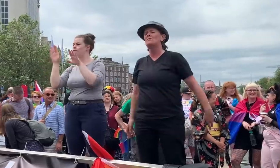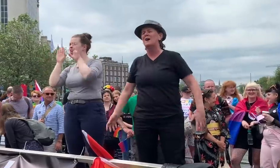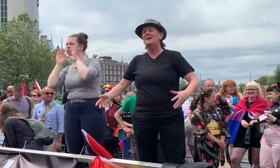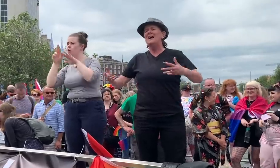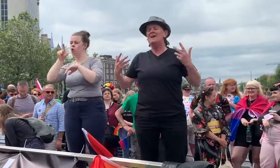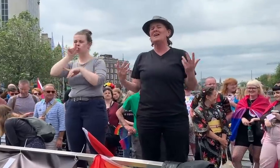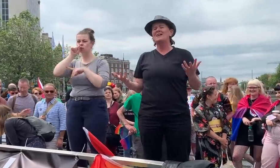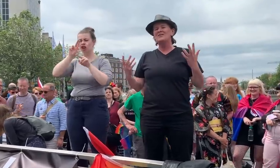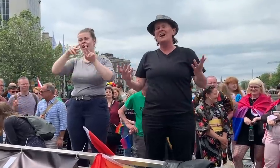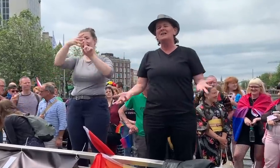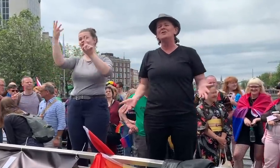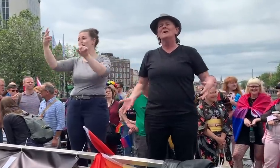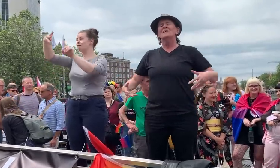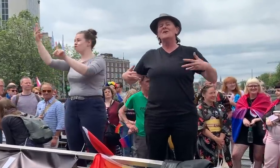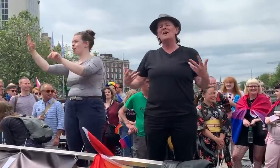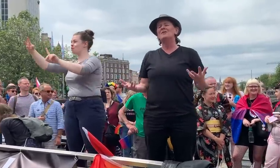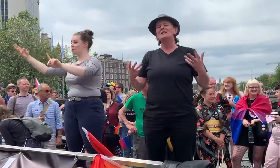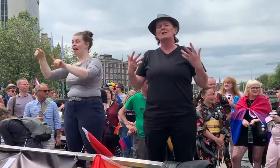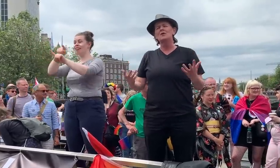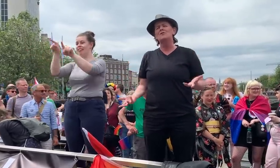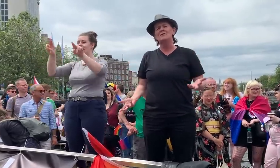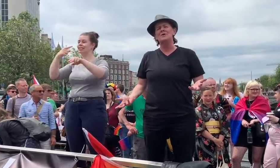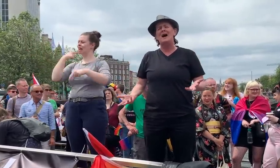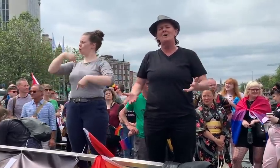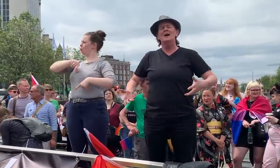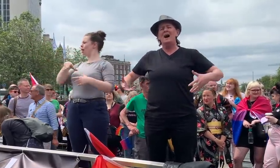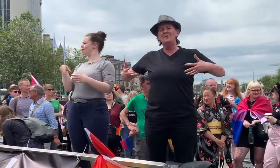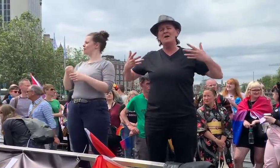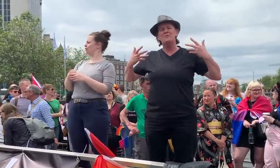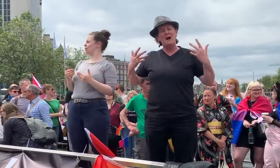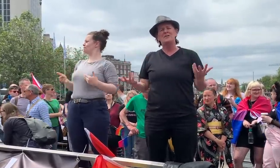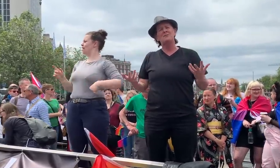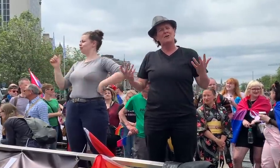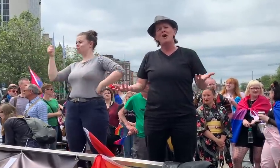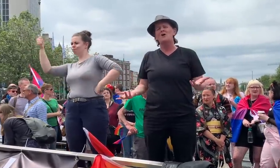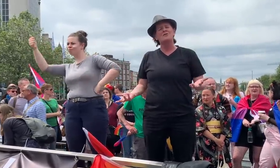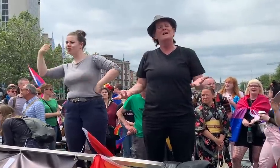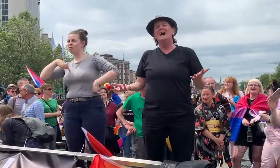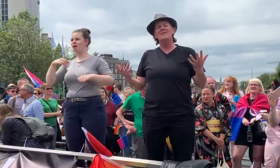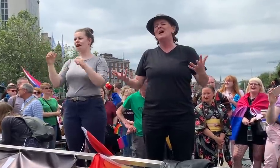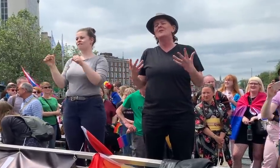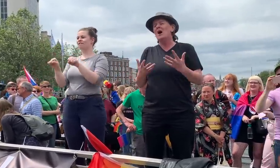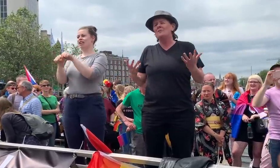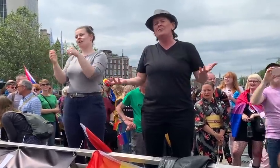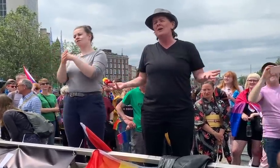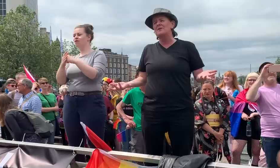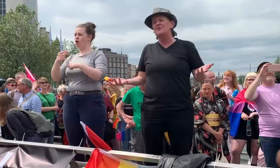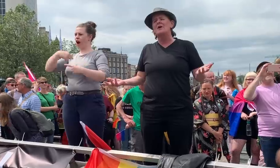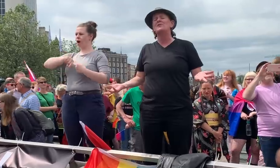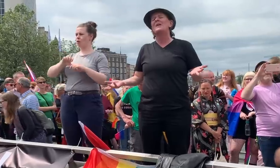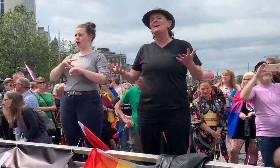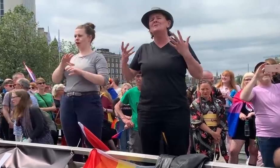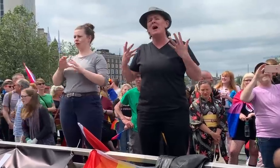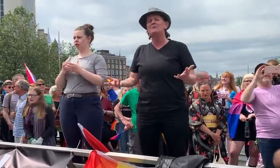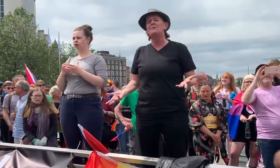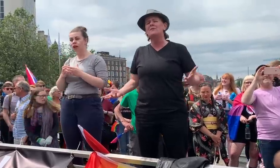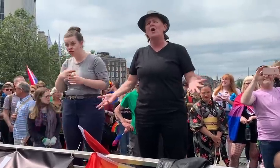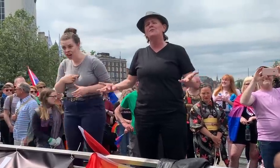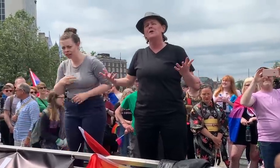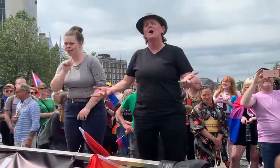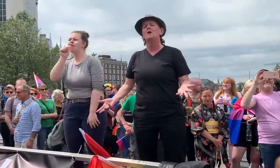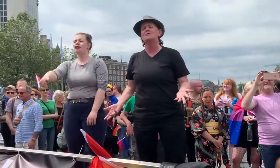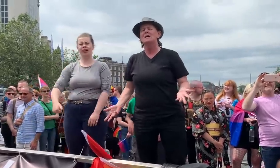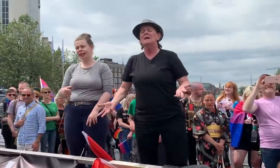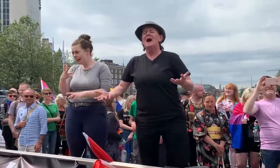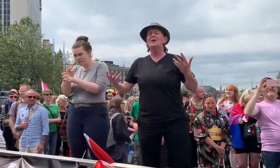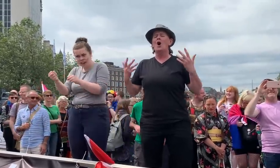Twitter profile. And they can tell you that they're inclusive now and they're fighting for us. And they are not fighting for us and they have never fought